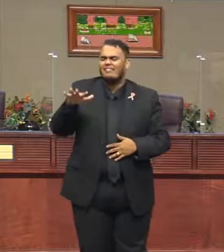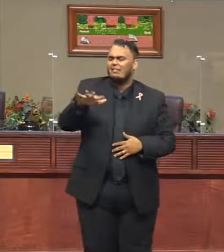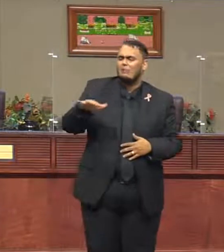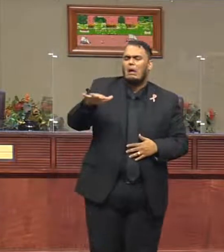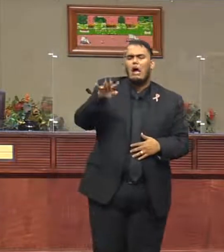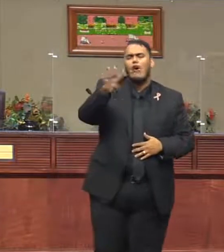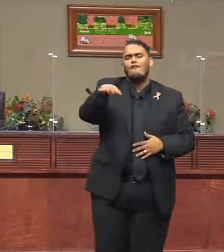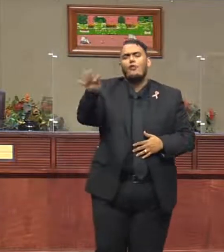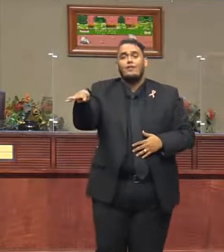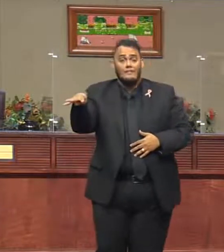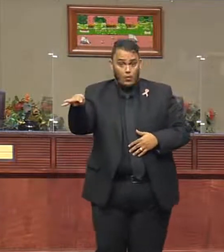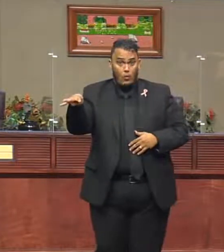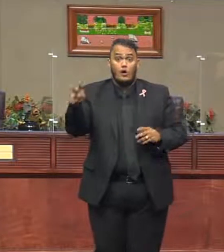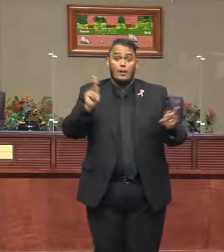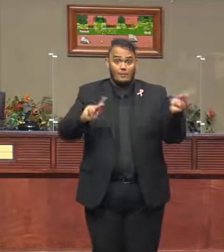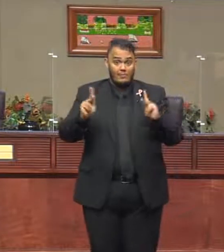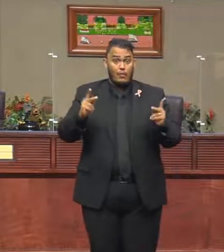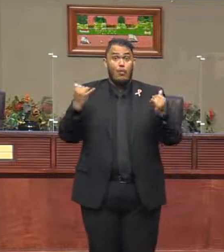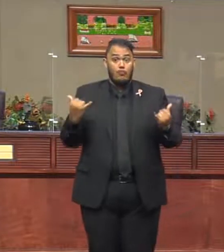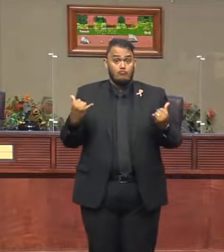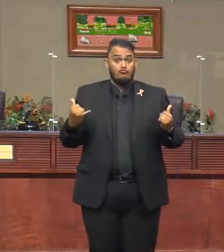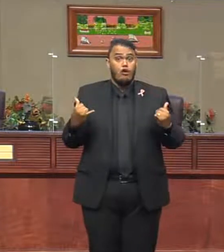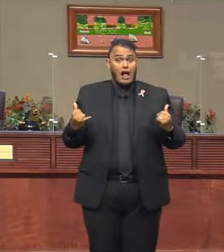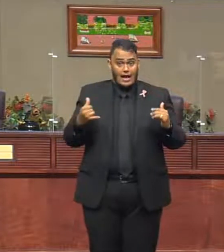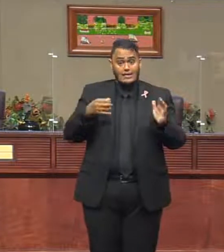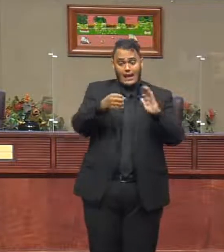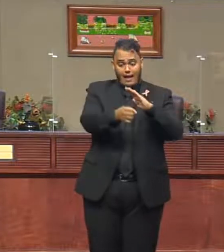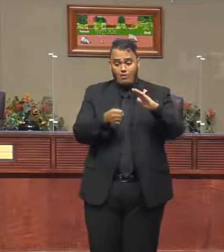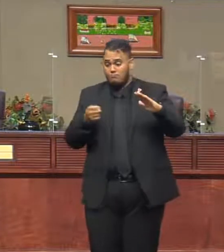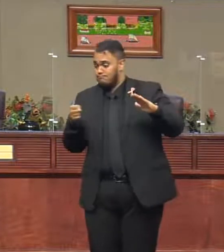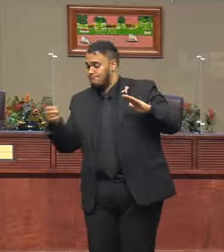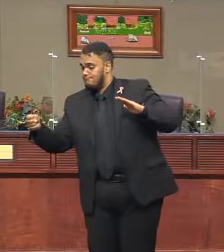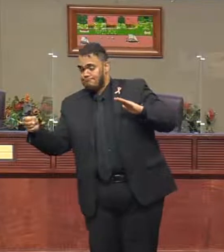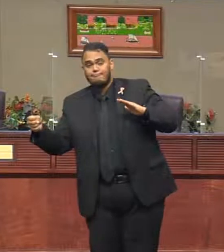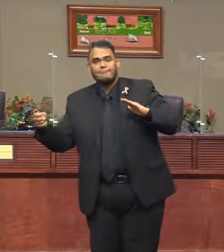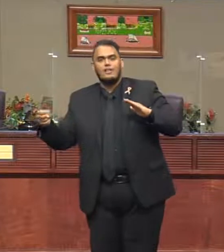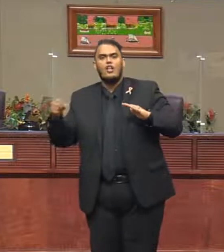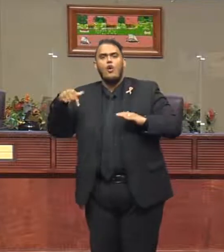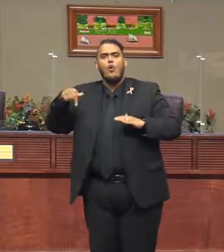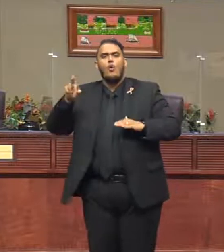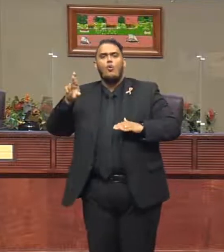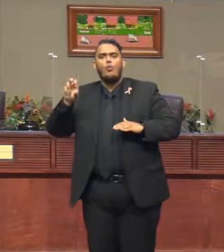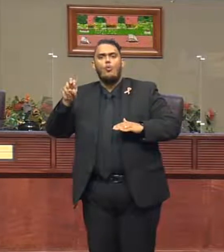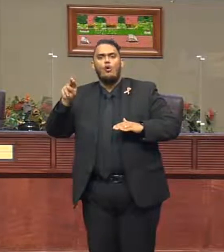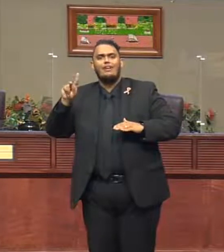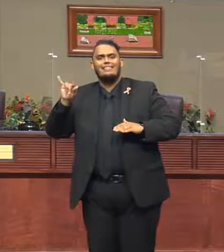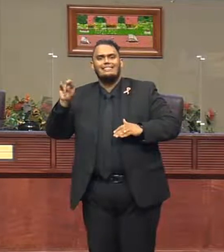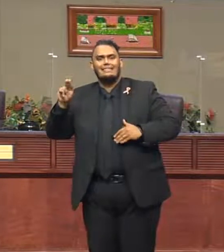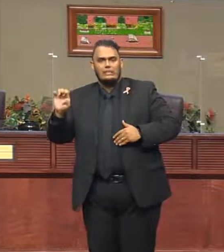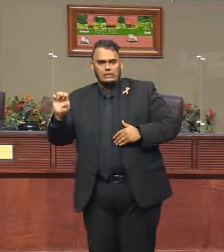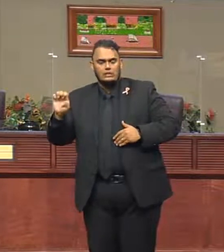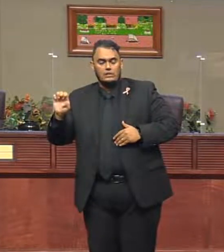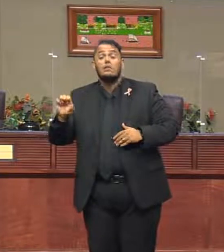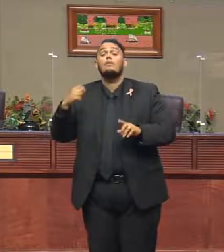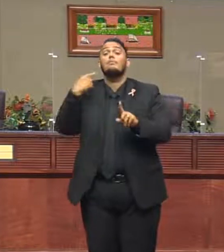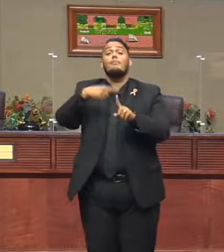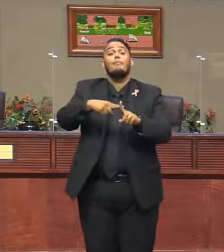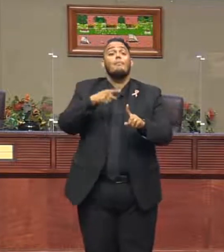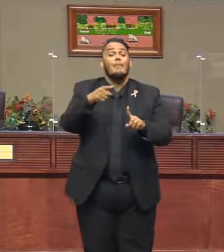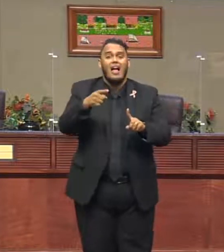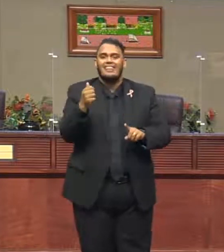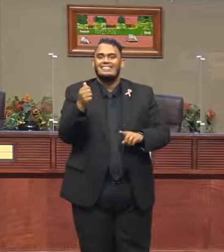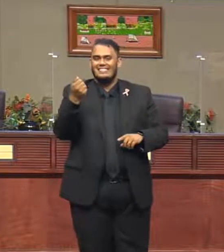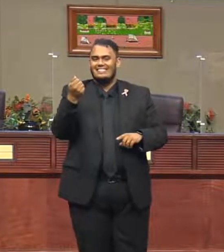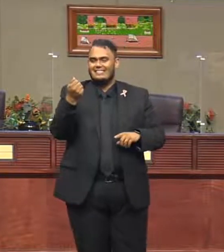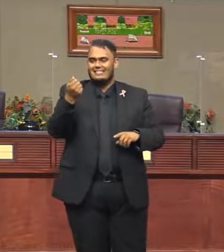active quarantines district-wide. We also have about 16,000 employees that would be included in that group on top